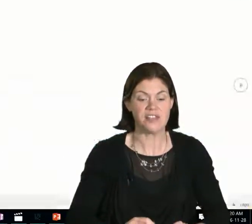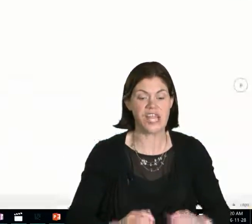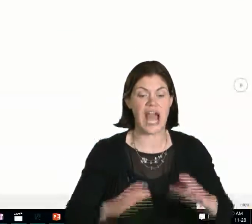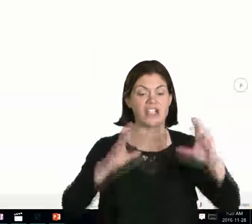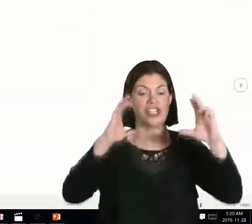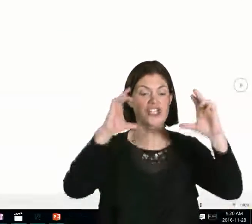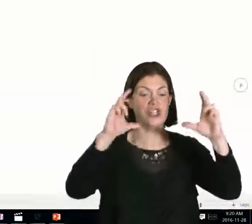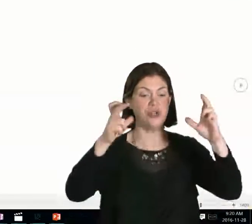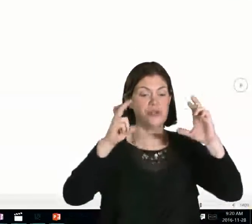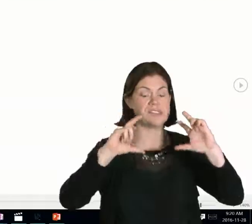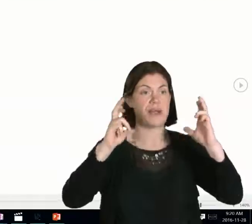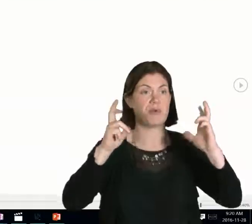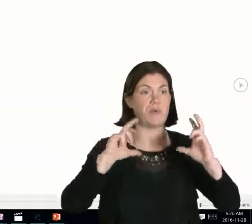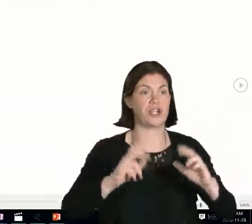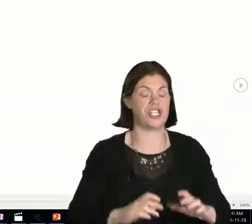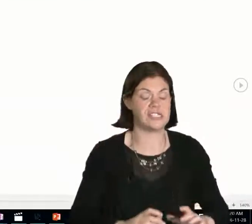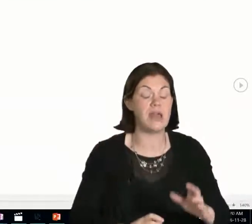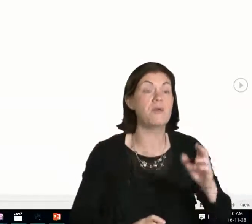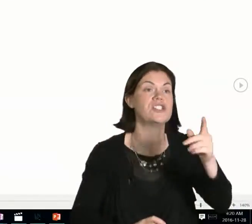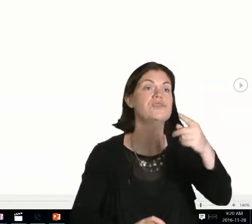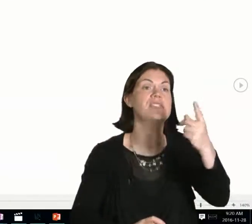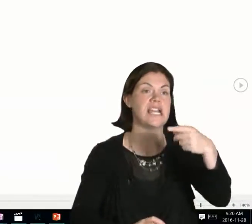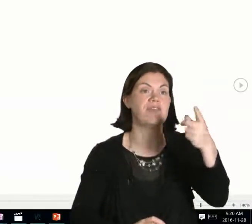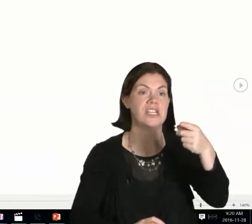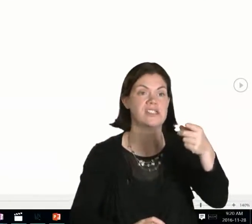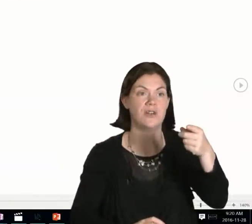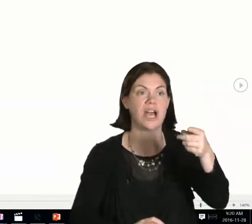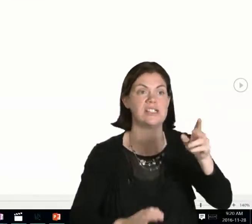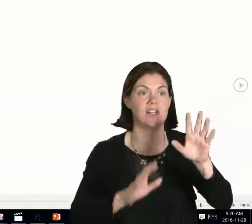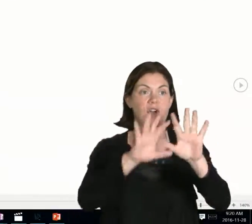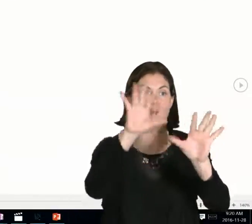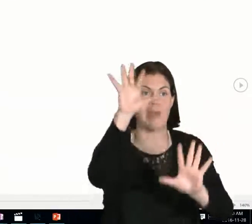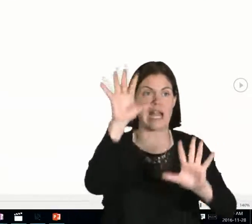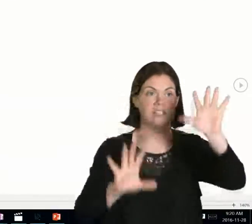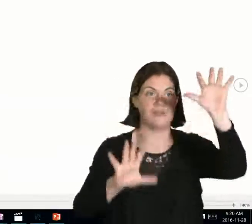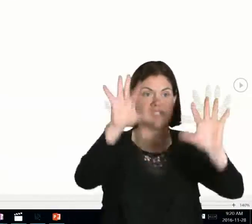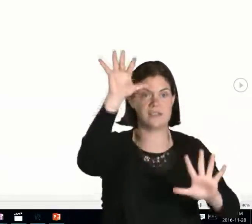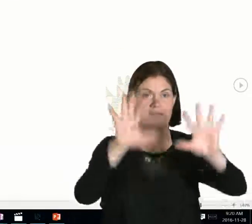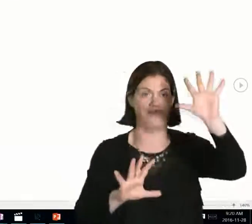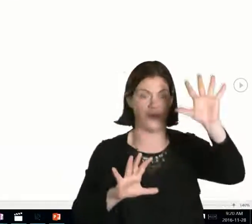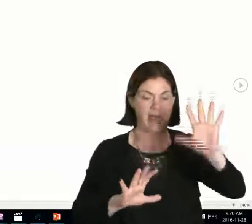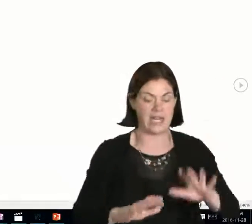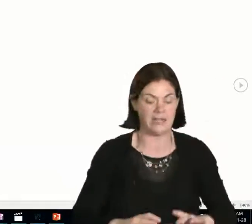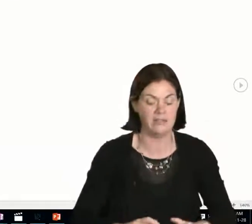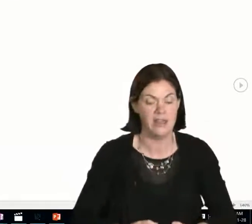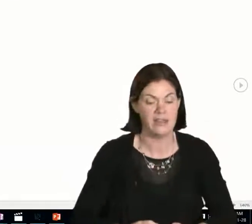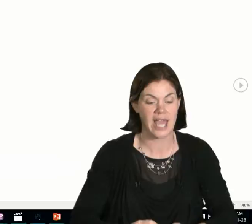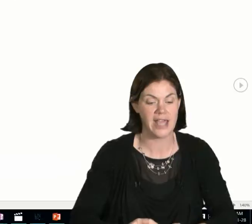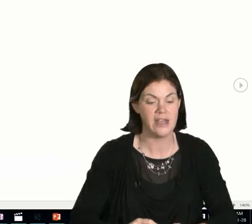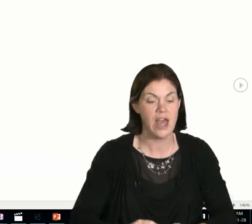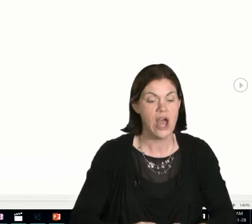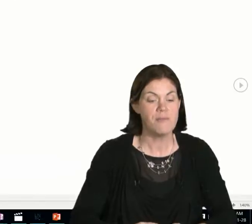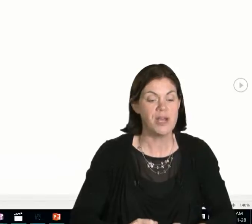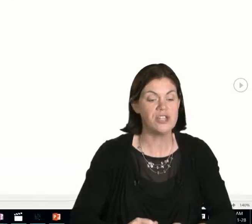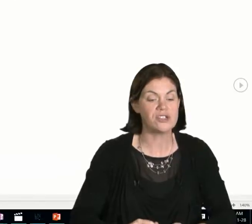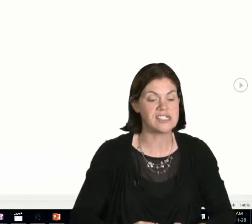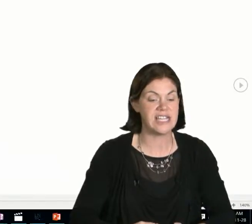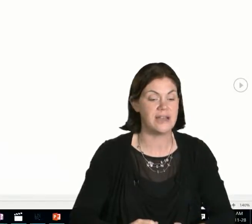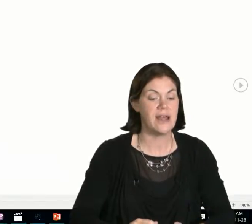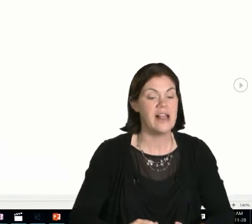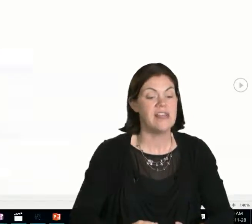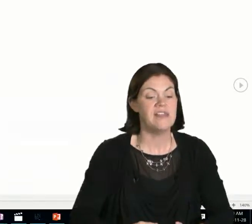that there's actually two separate worksheets. And once you save this, you guys, it'll go back to its formatting. Okay. But